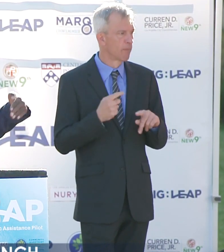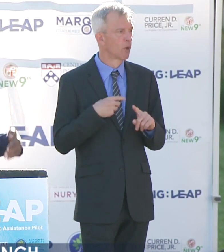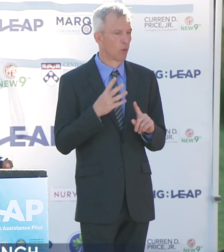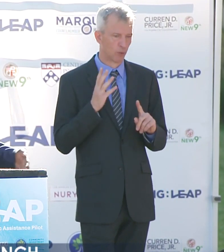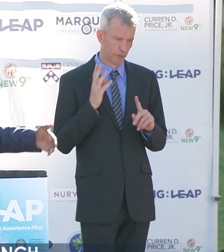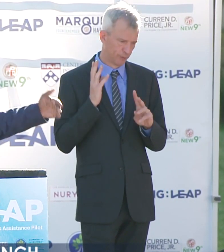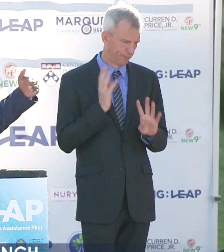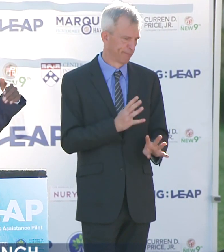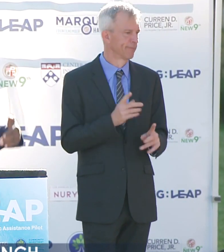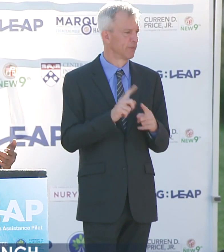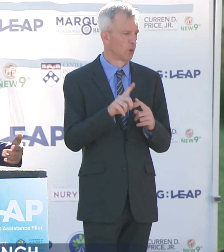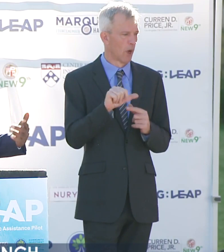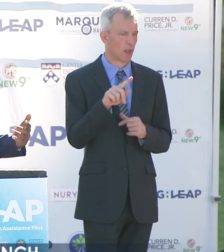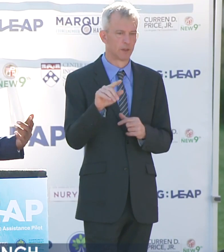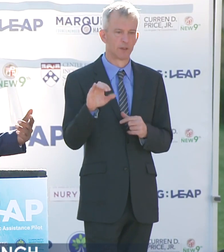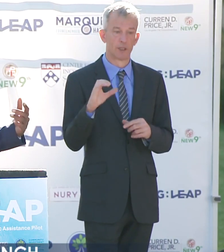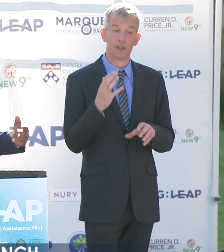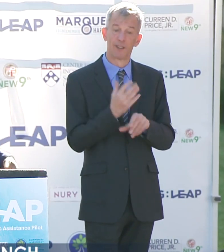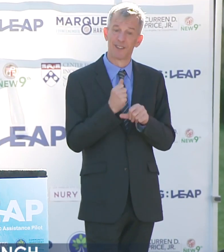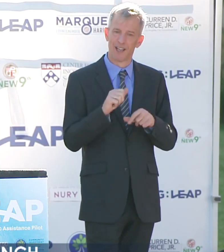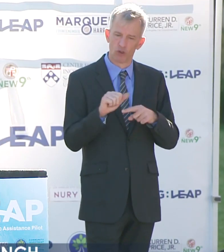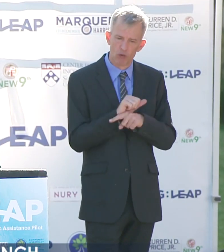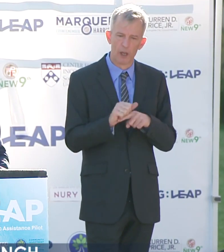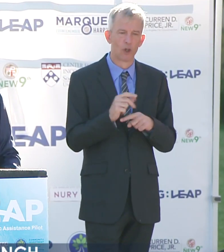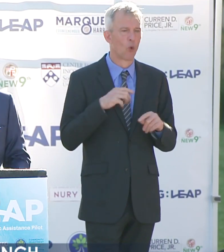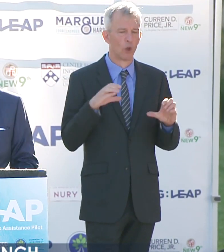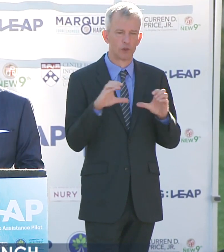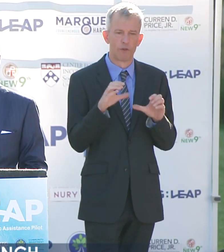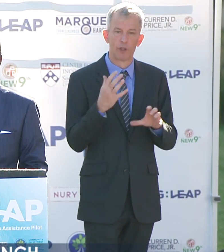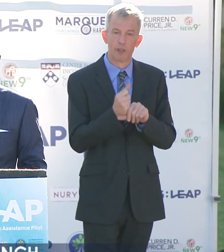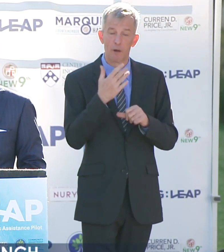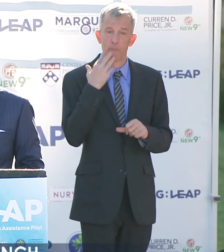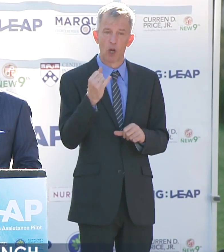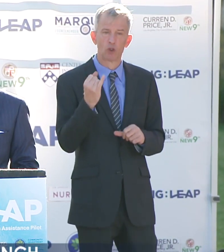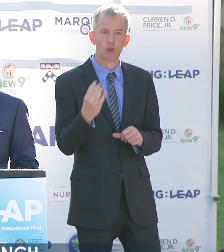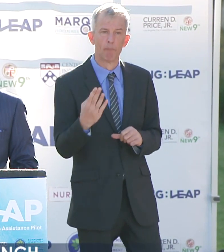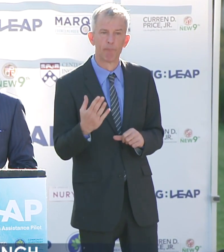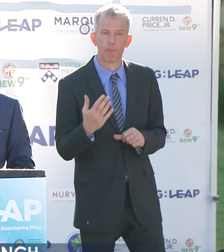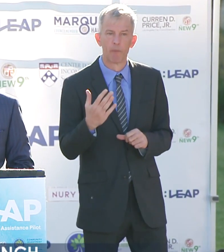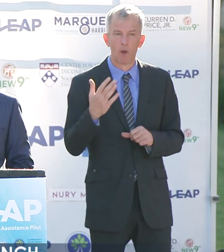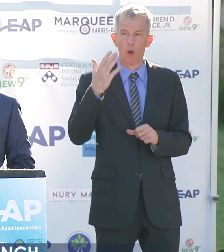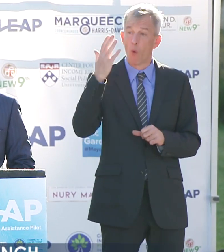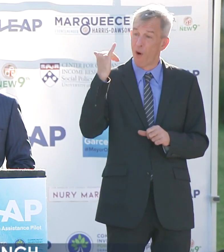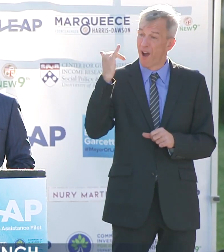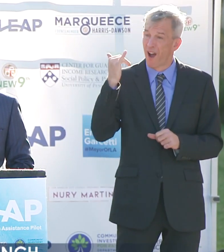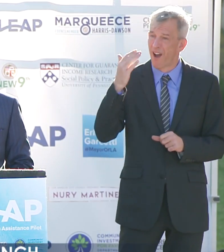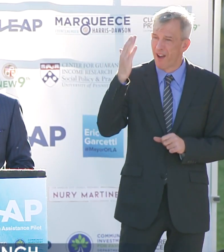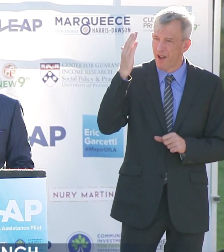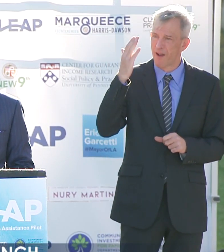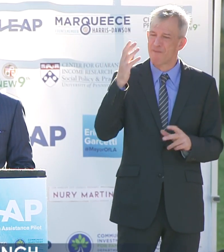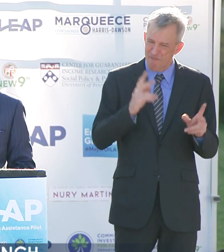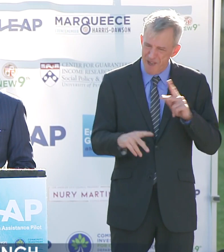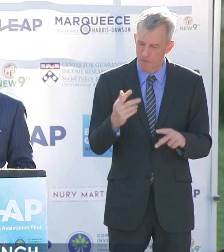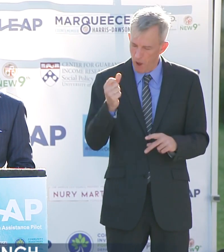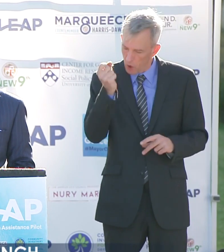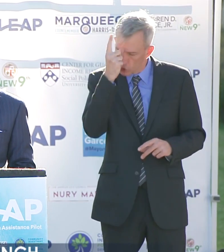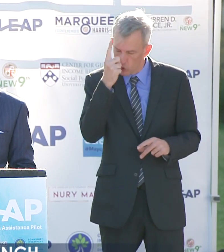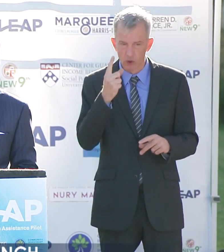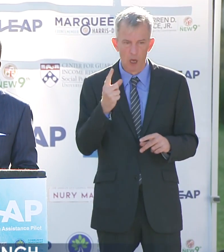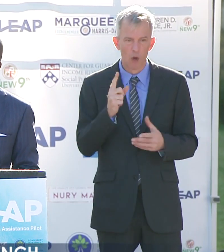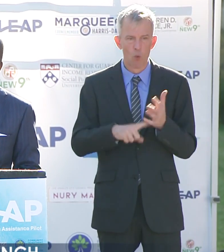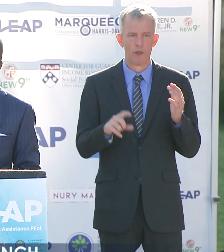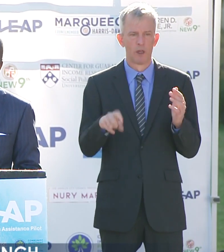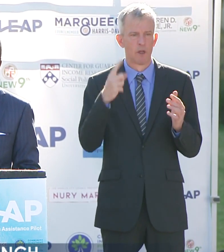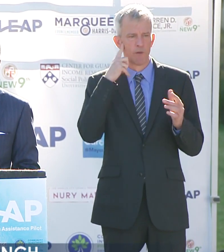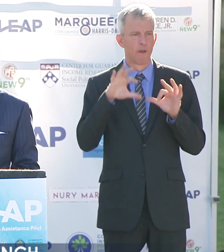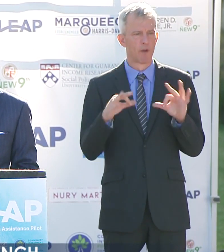to get a training or to get a certification to get a better job, because people understand fundamentally what they need for their family. And what I